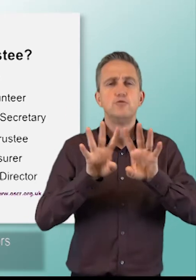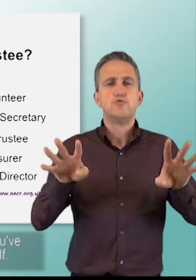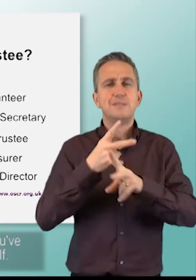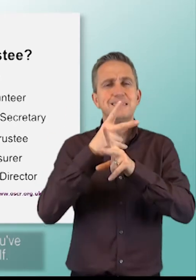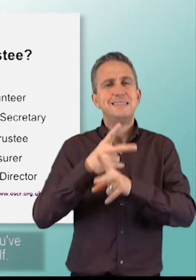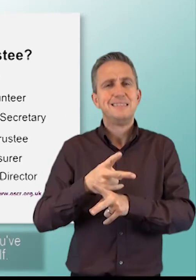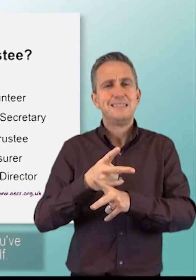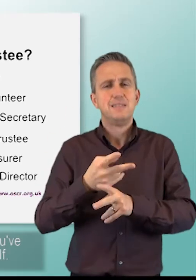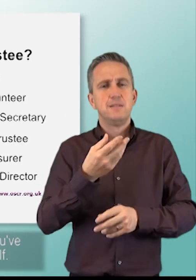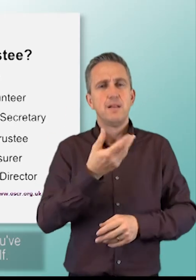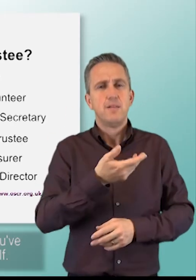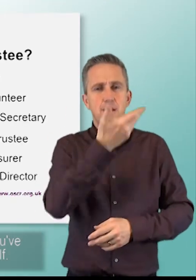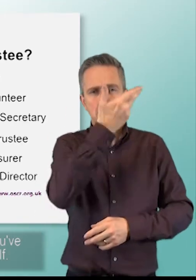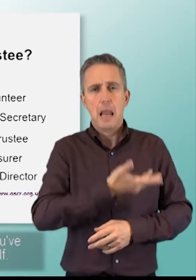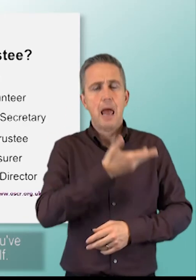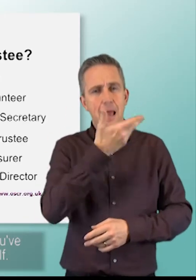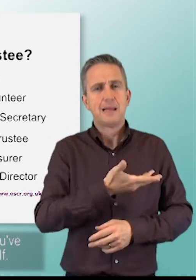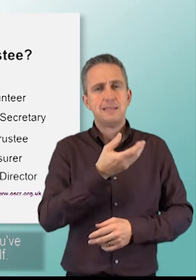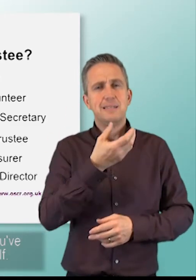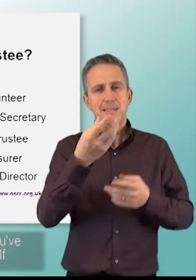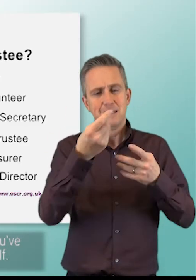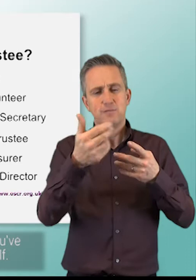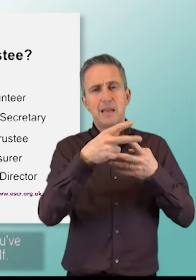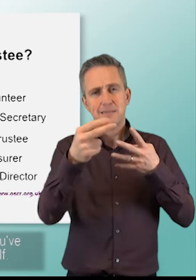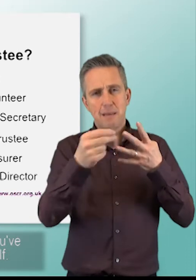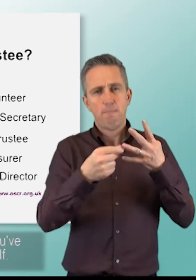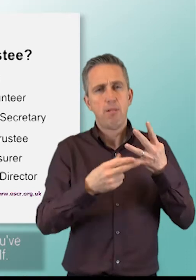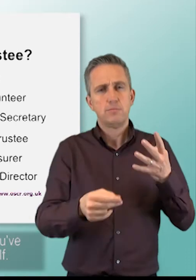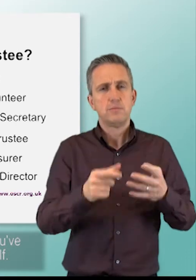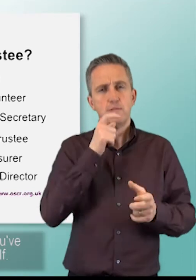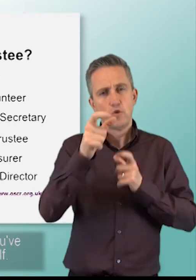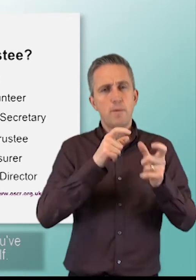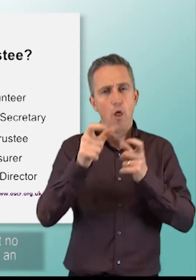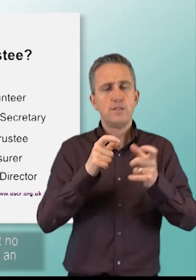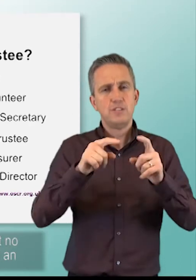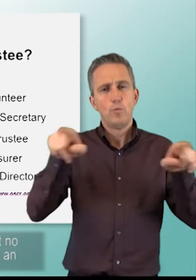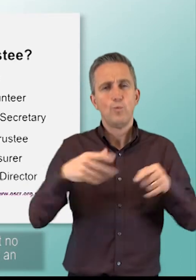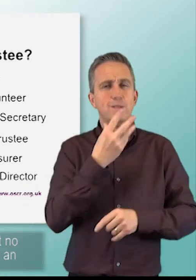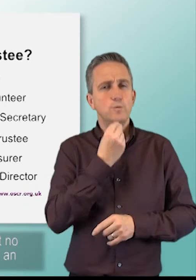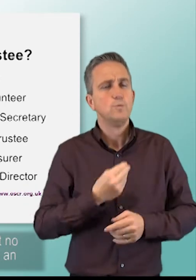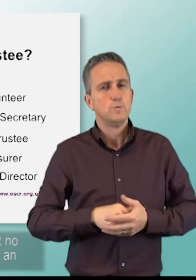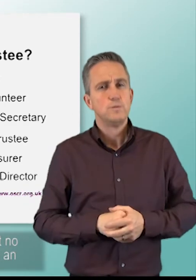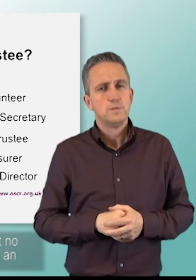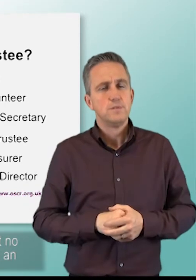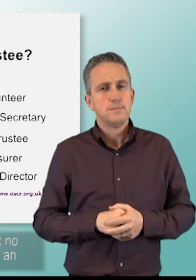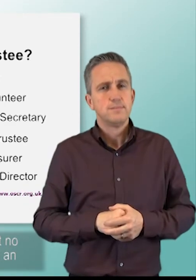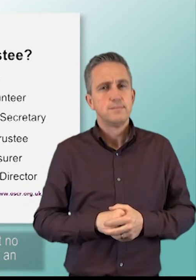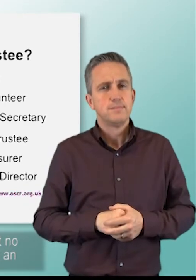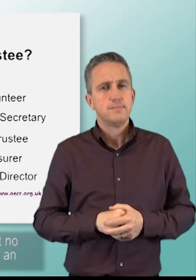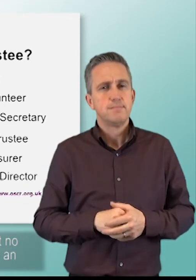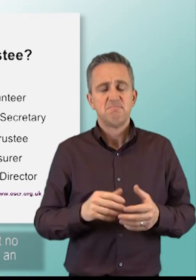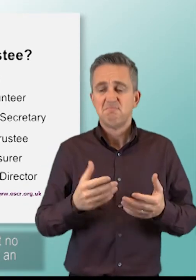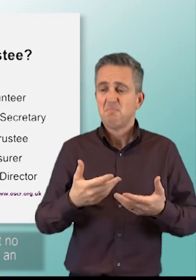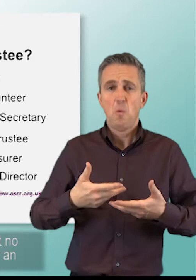The slide here illustrates just a few of those that you've possibly heard and you've possibly used yourself, actually. The key point to remember, however, is